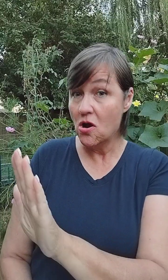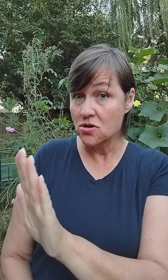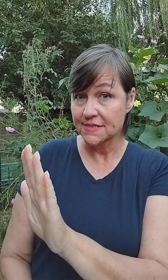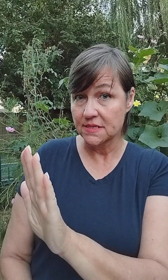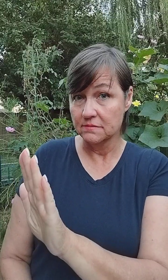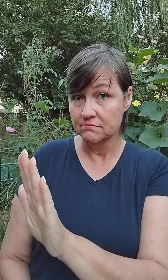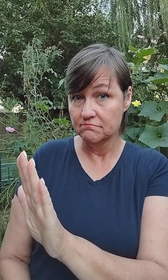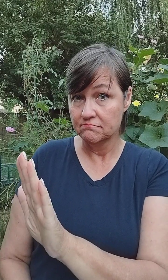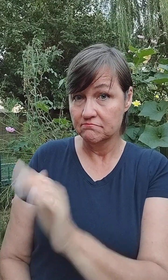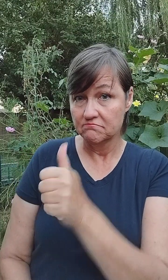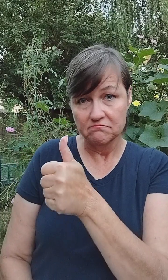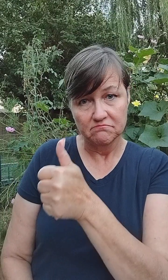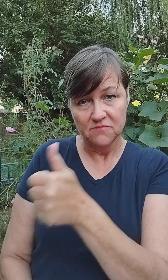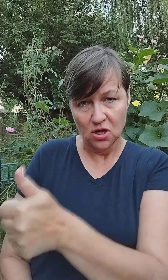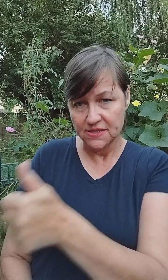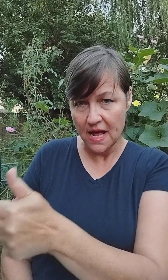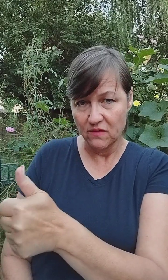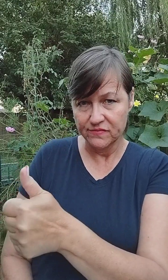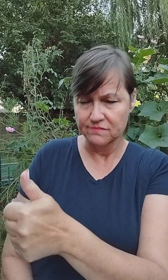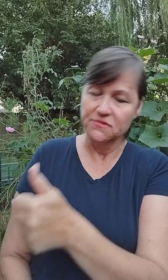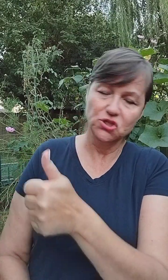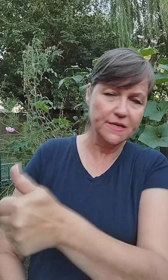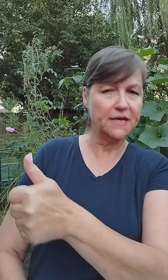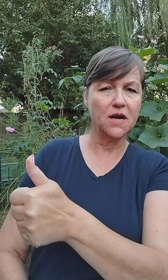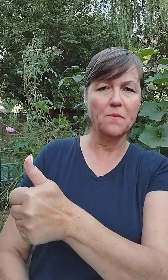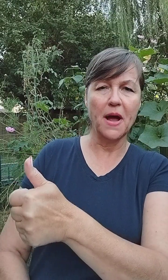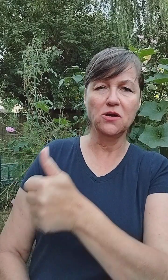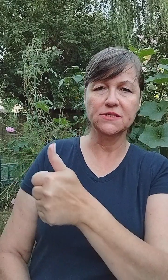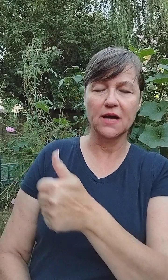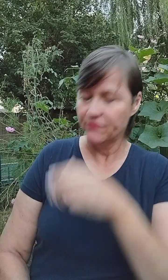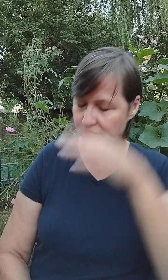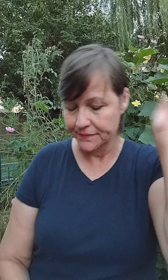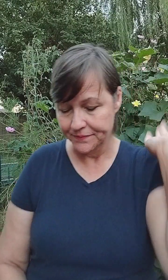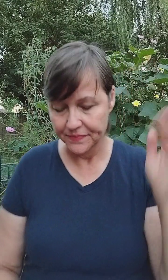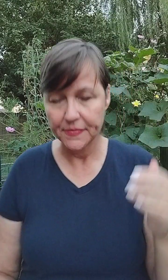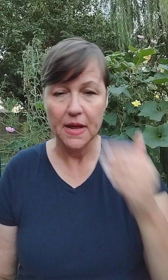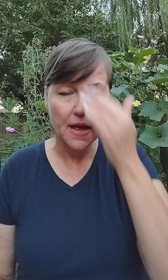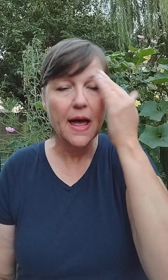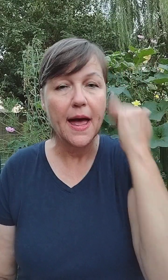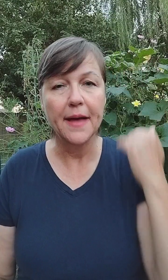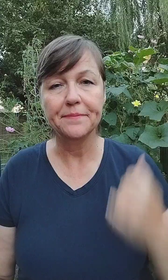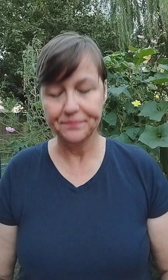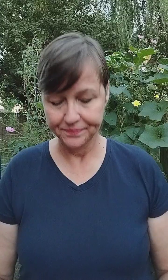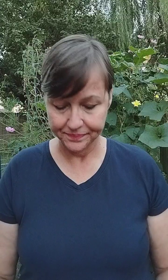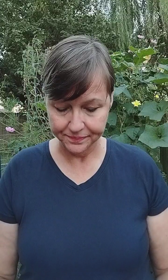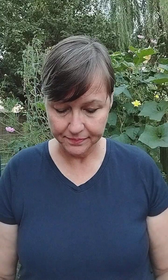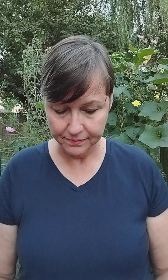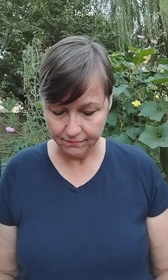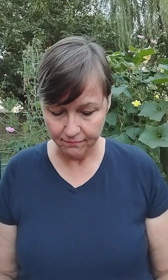hers, herself. She did it all by herself. Then